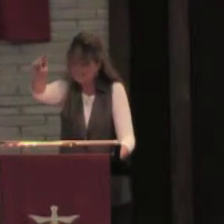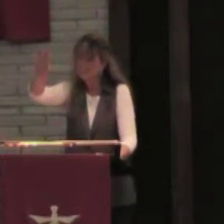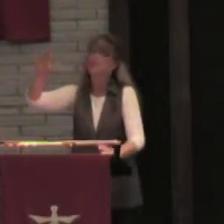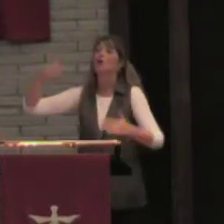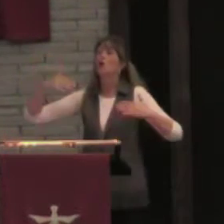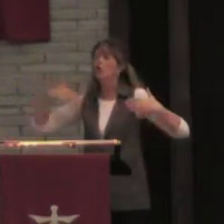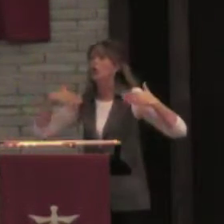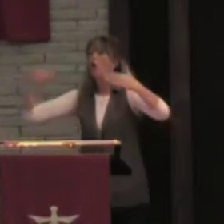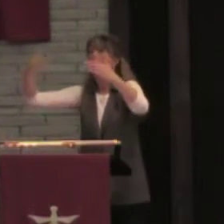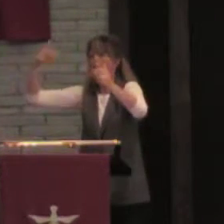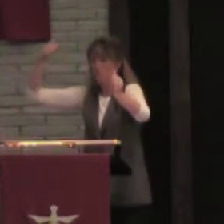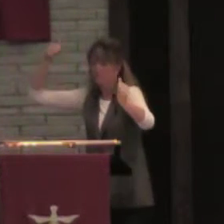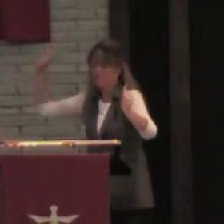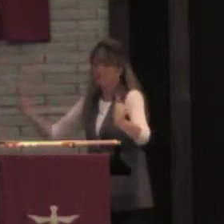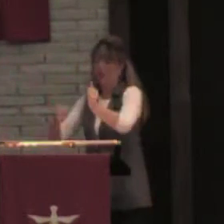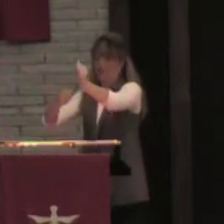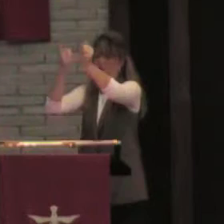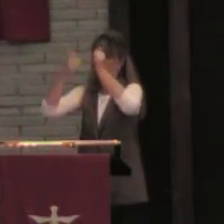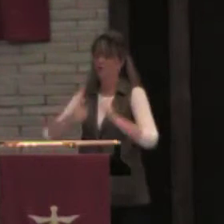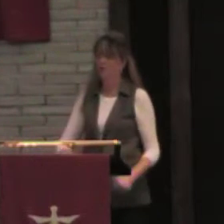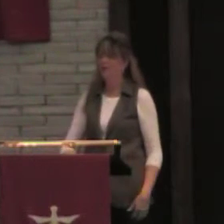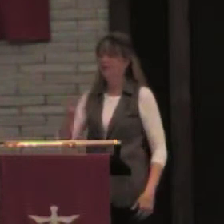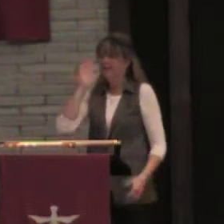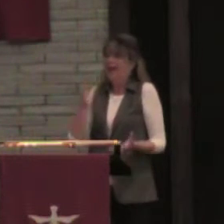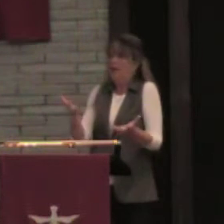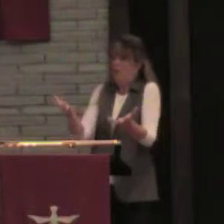Ask. Go ahead and chase it.